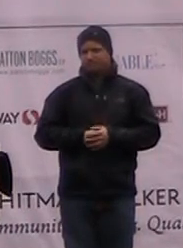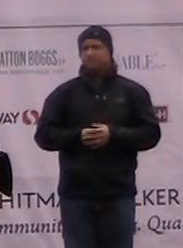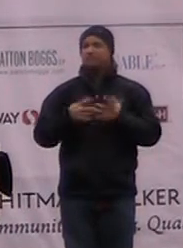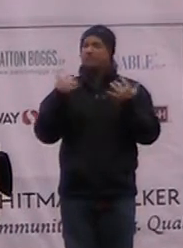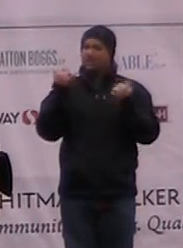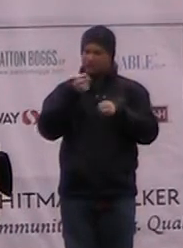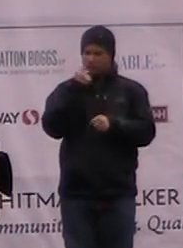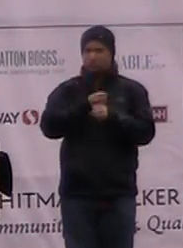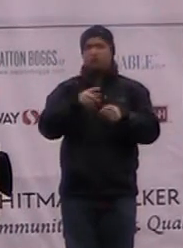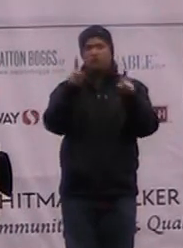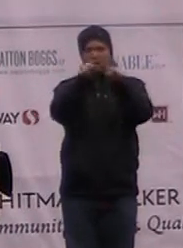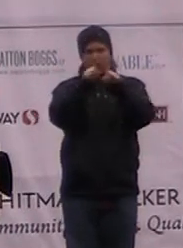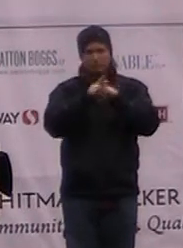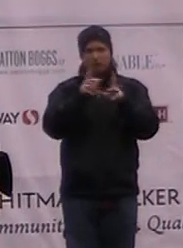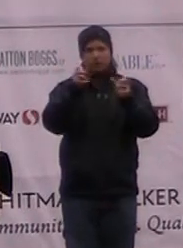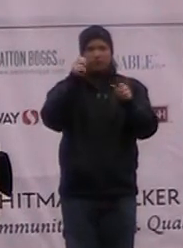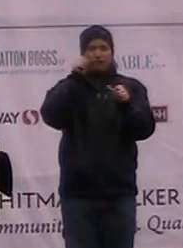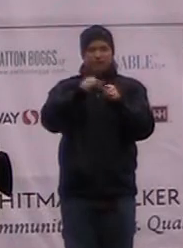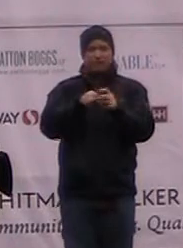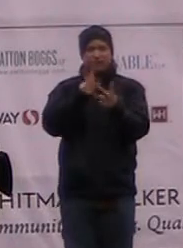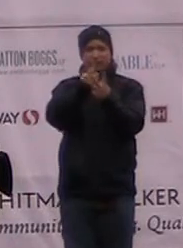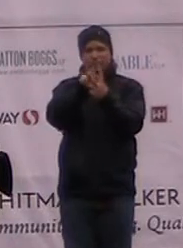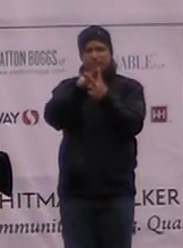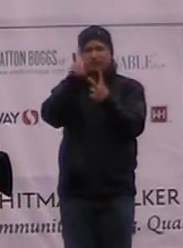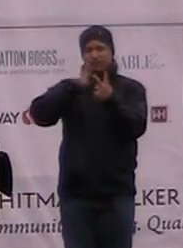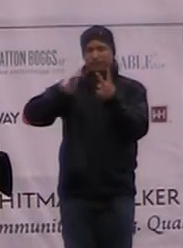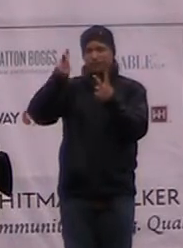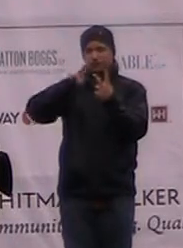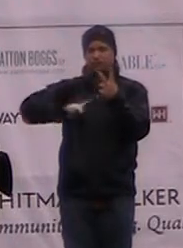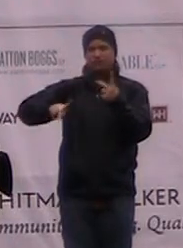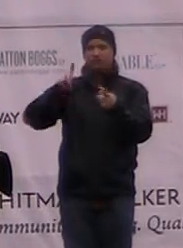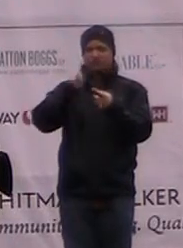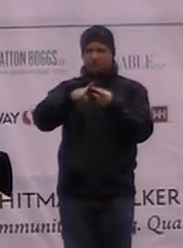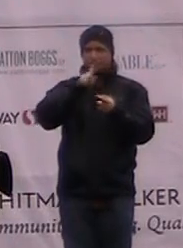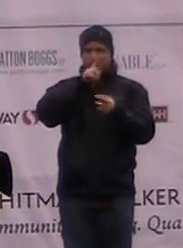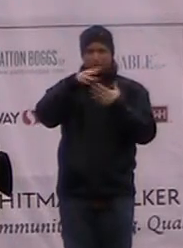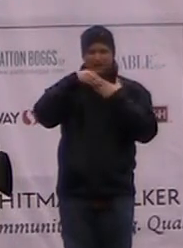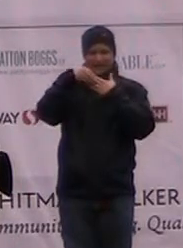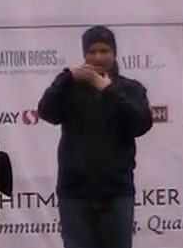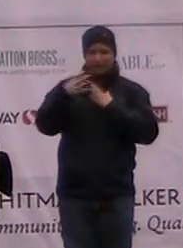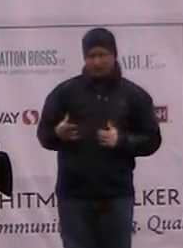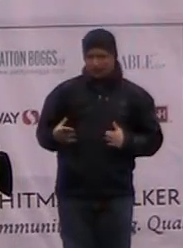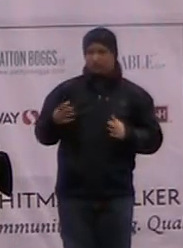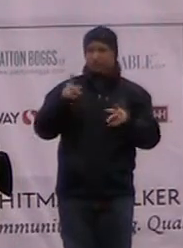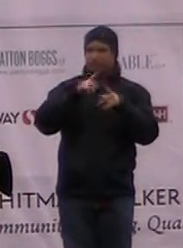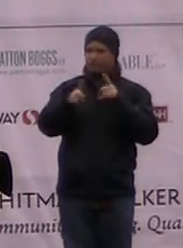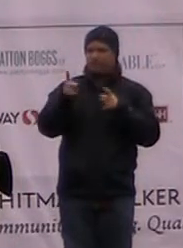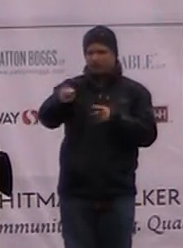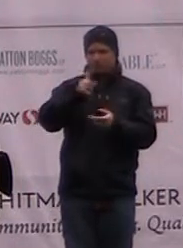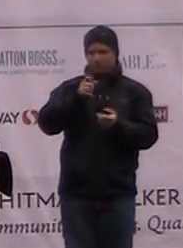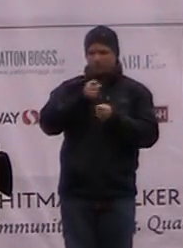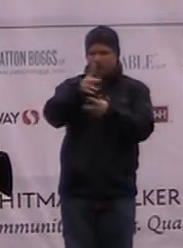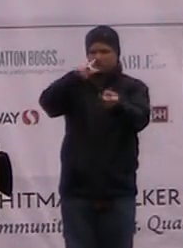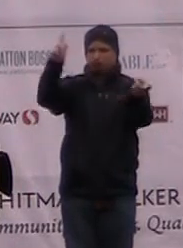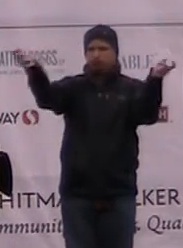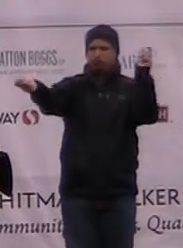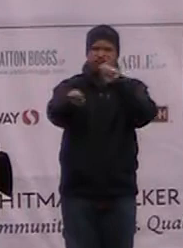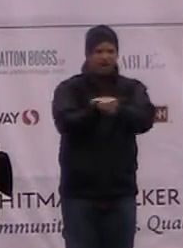This year, we also want to remember two people who were not only true leaders, but revolutionary in their